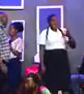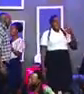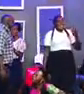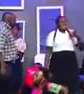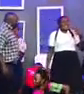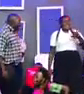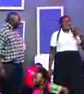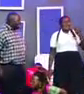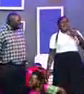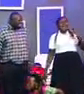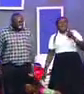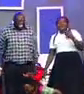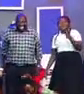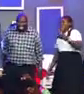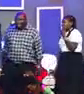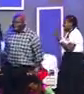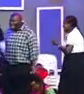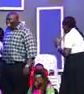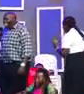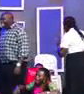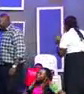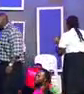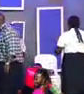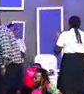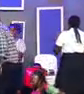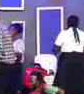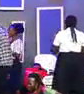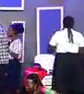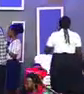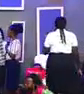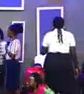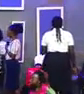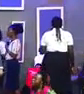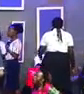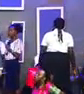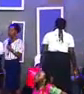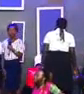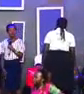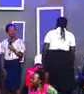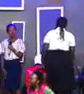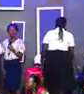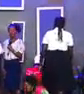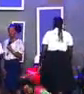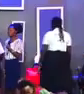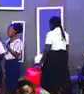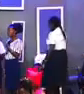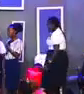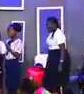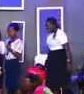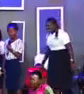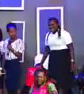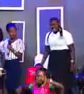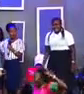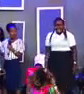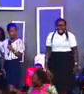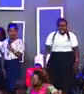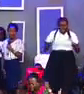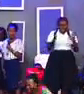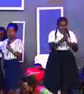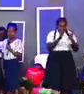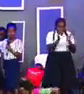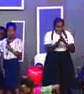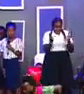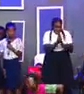kwange natya ebigere byange mu bitositosi nanyimiriza ku lwase Katonda yokya ebigere bya Dawudi